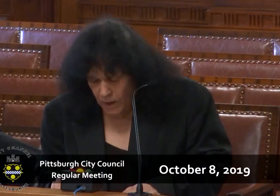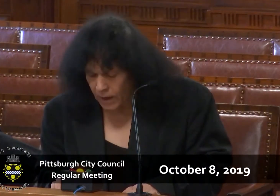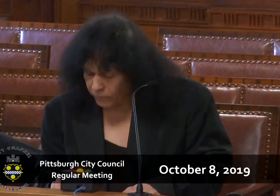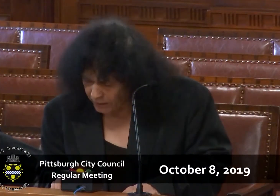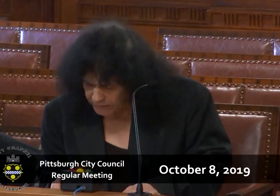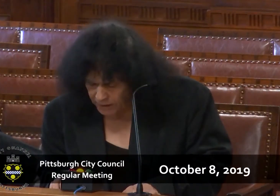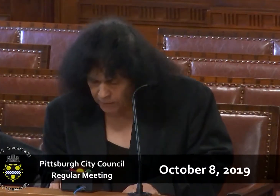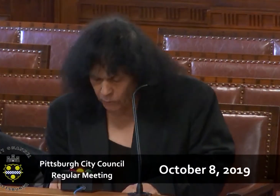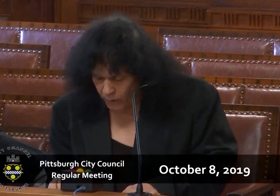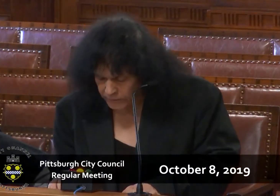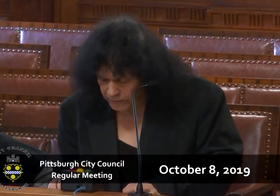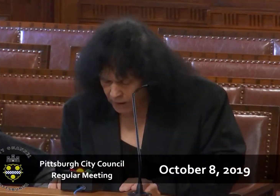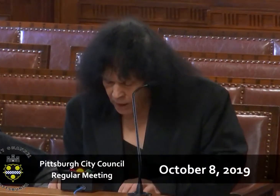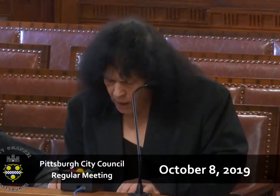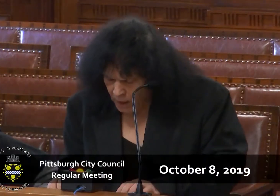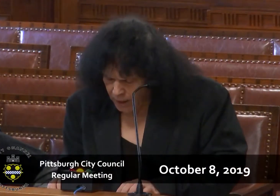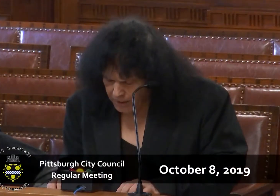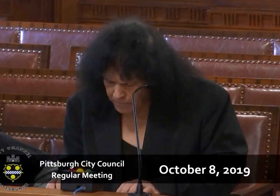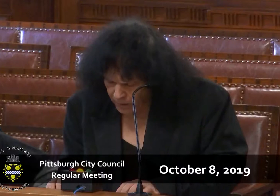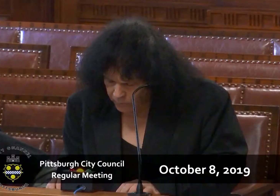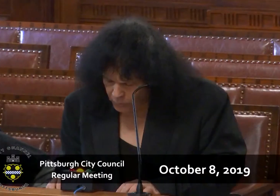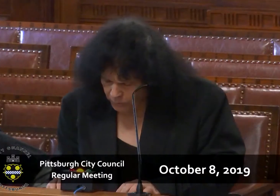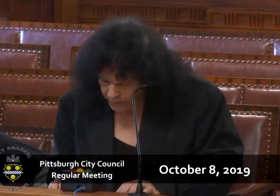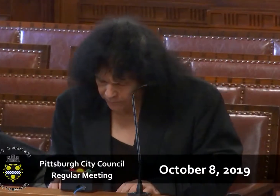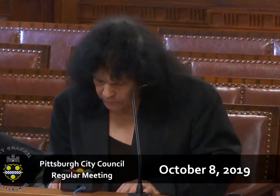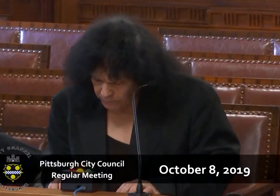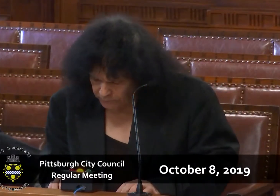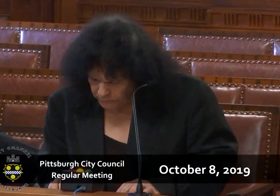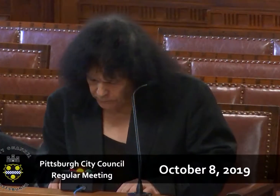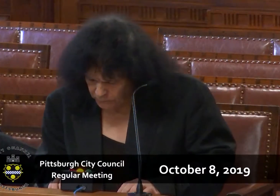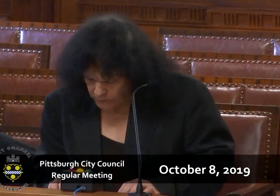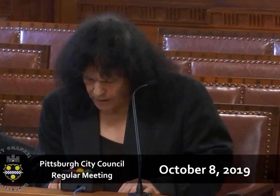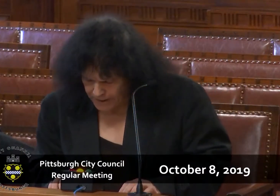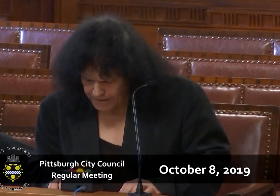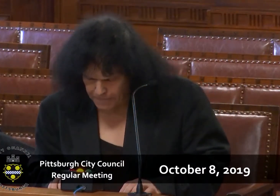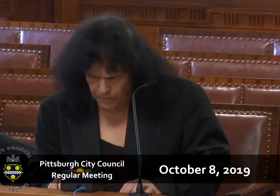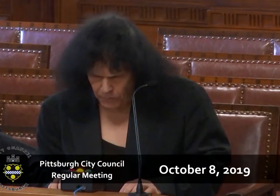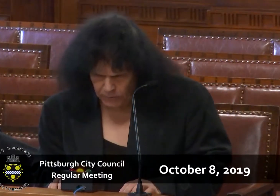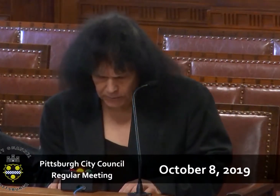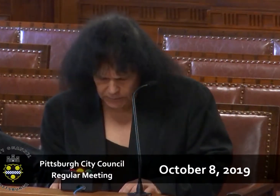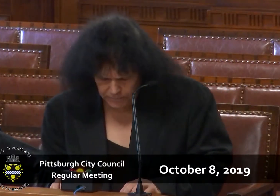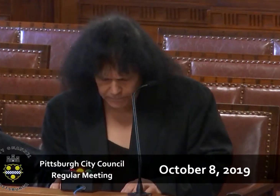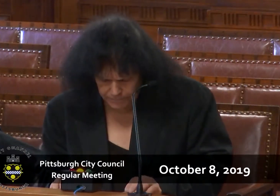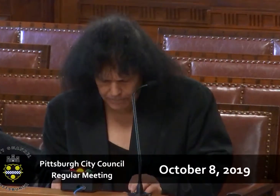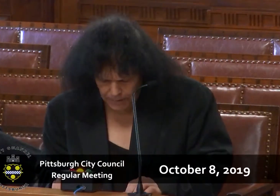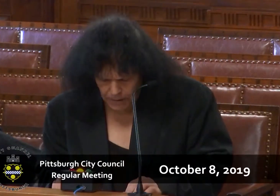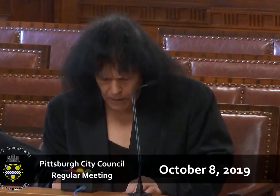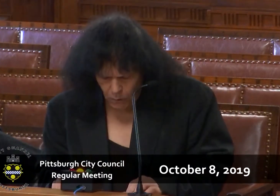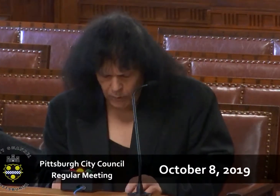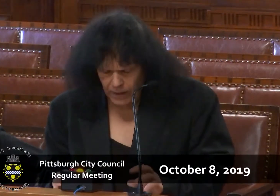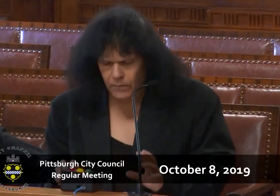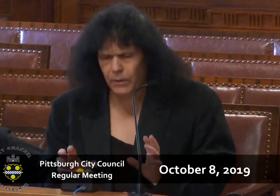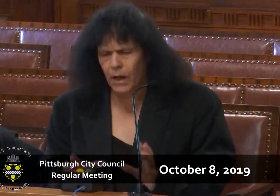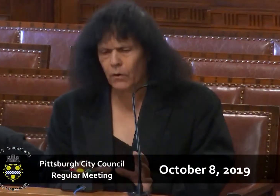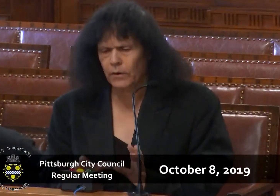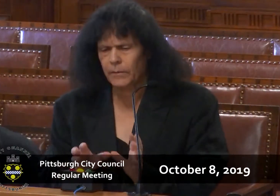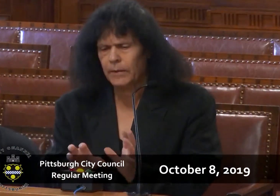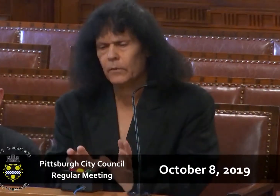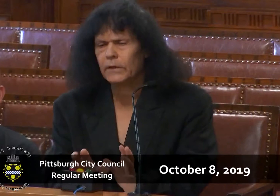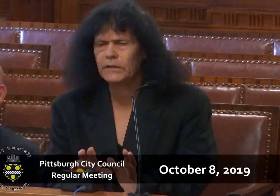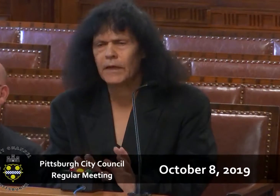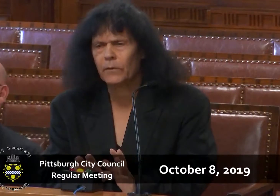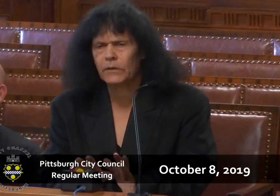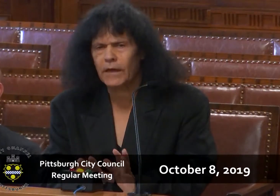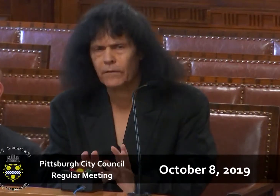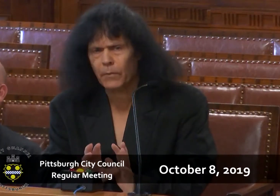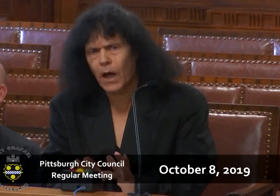to Frankstown, west of Homewood Avenue to Mertland. We have the power, and the